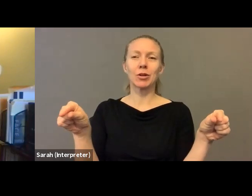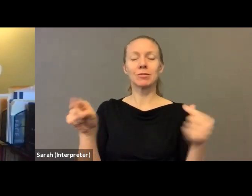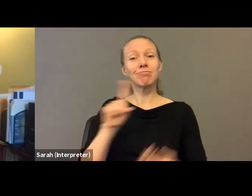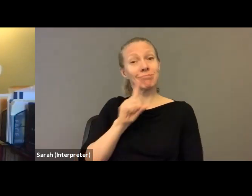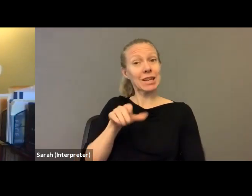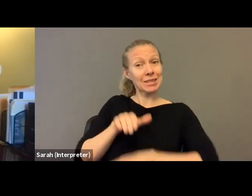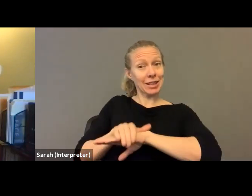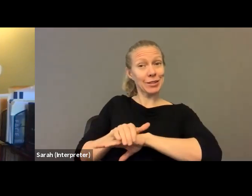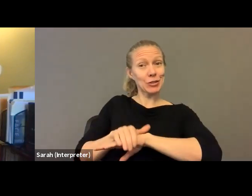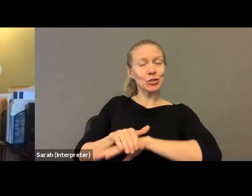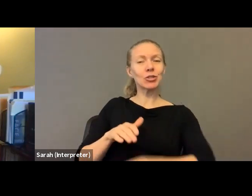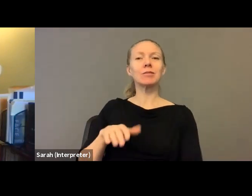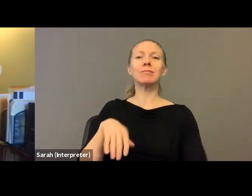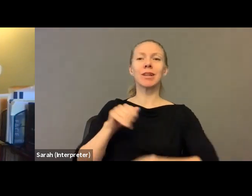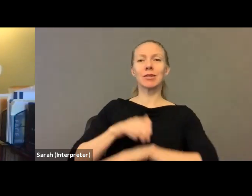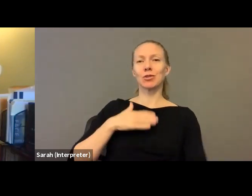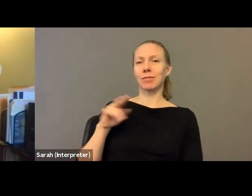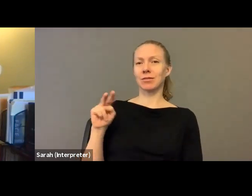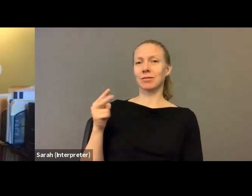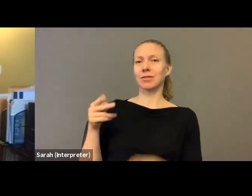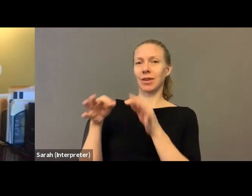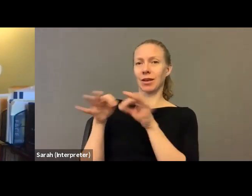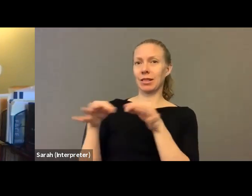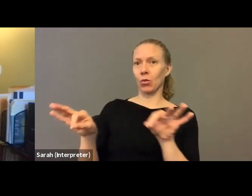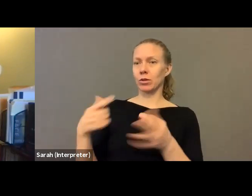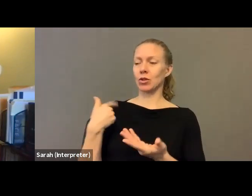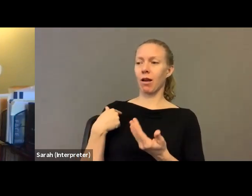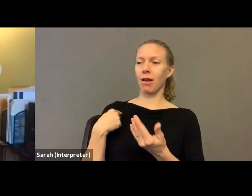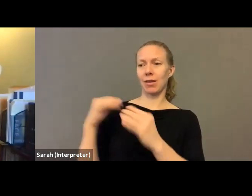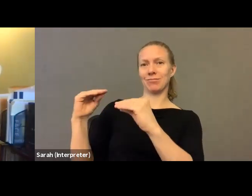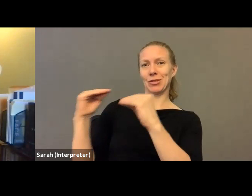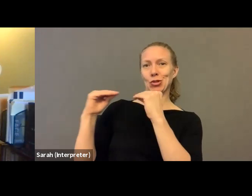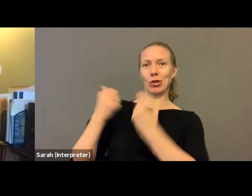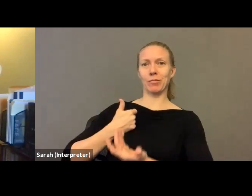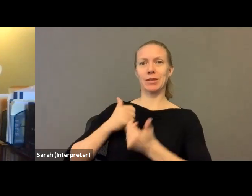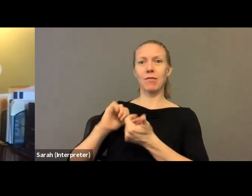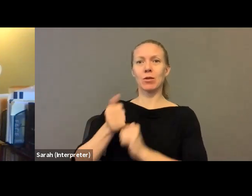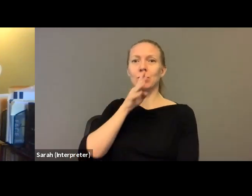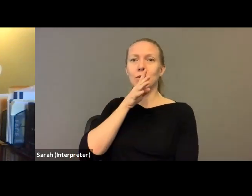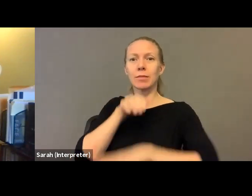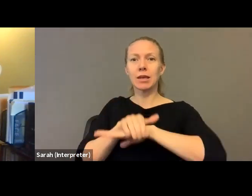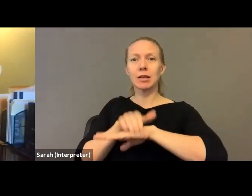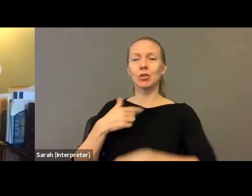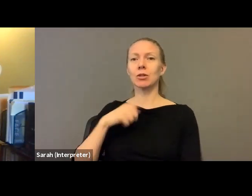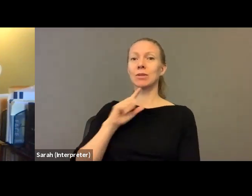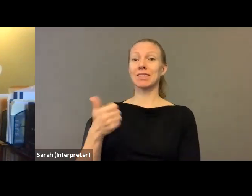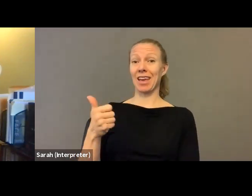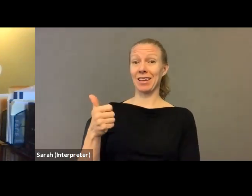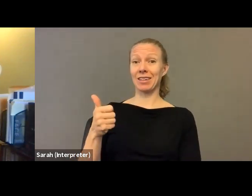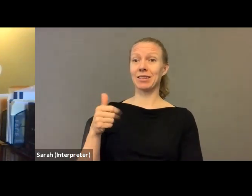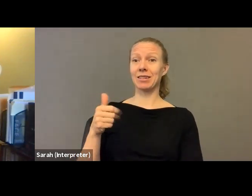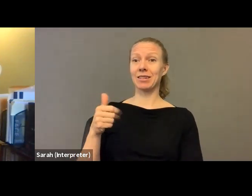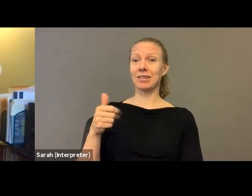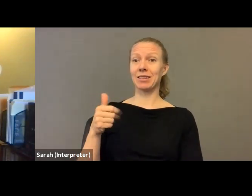English is my second language. I taught myself how to speak it when I was 10 years old after my family migrated to